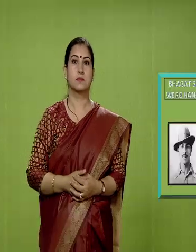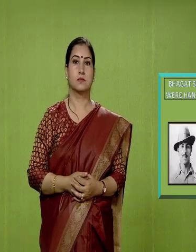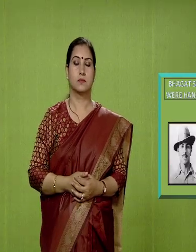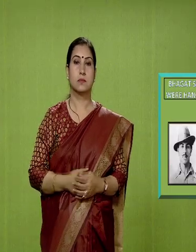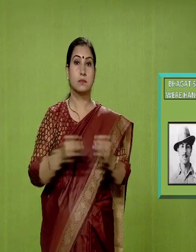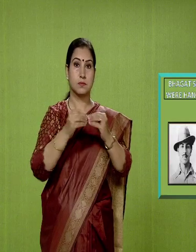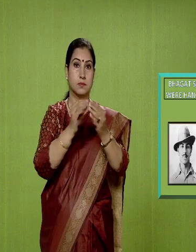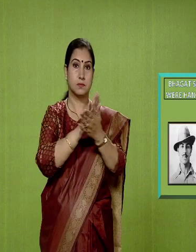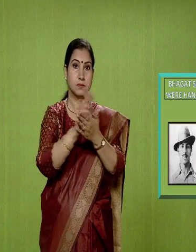Bhagat Singh,